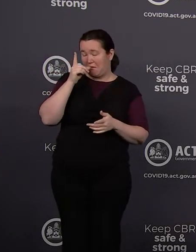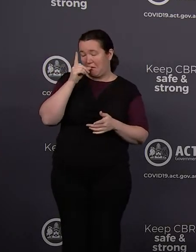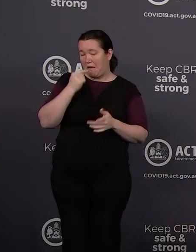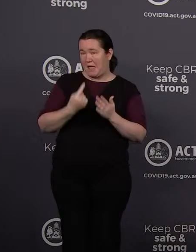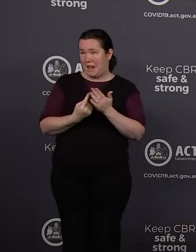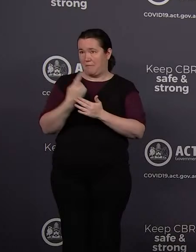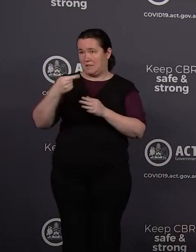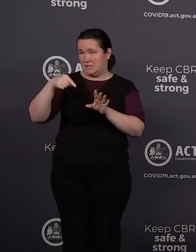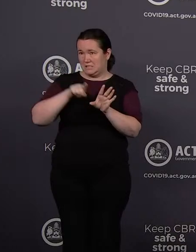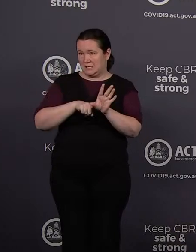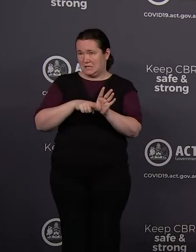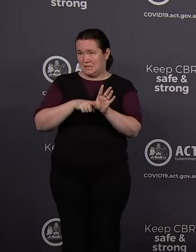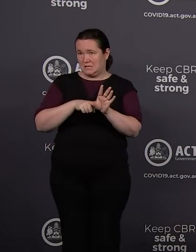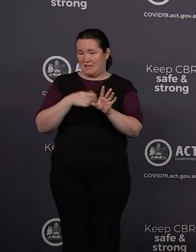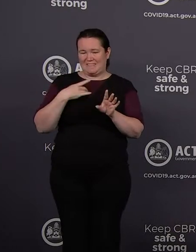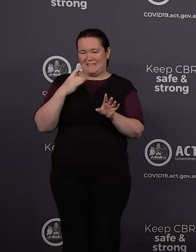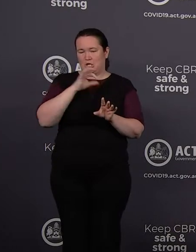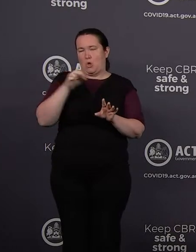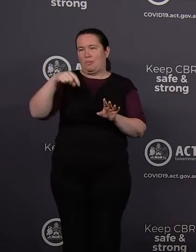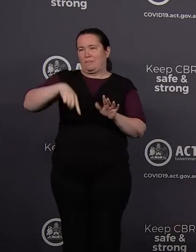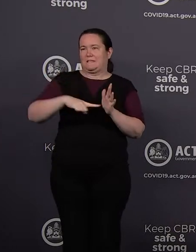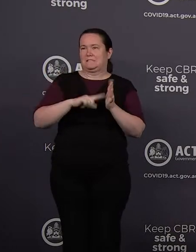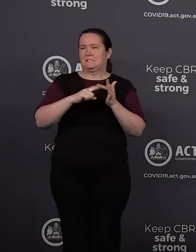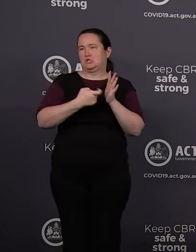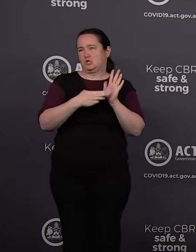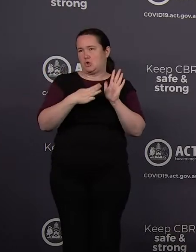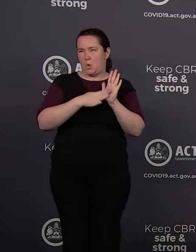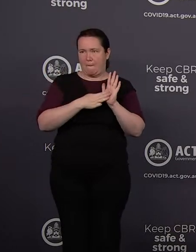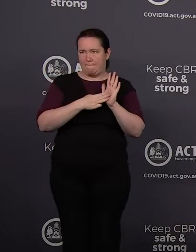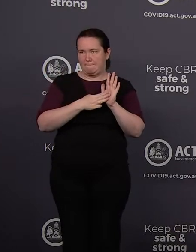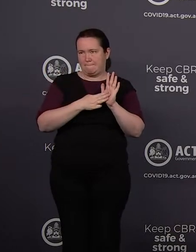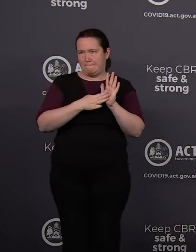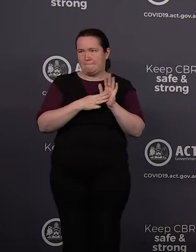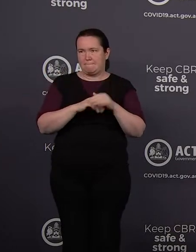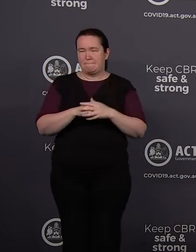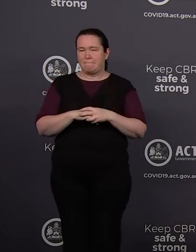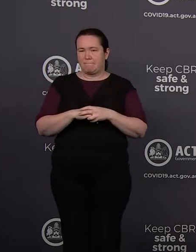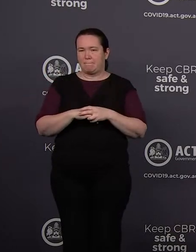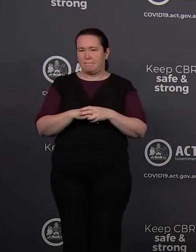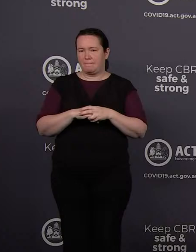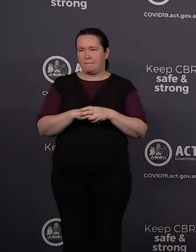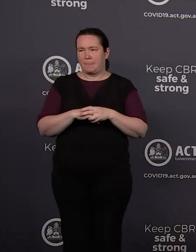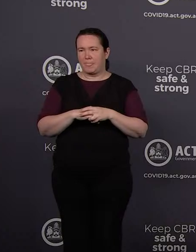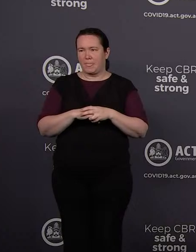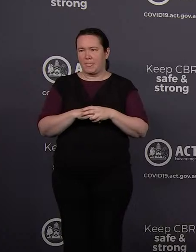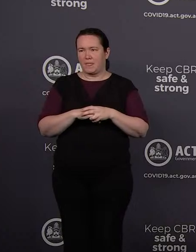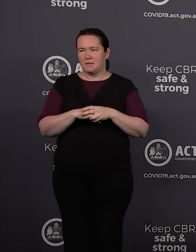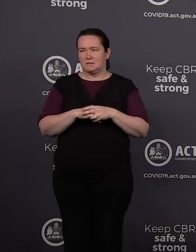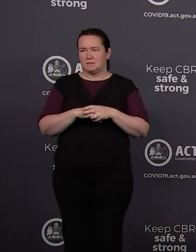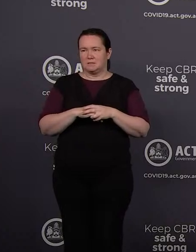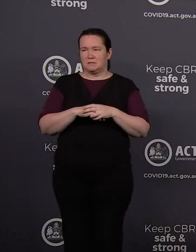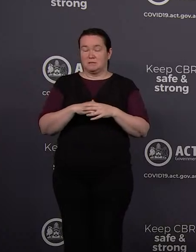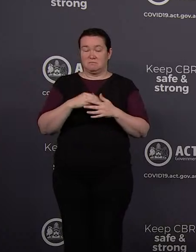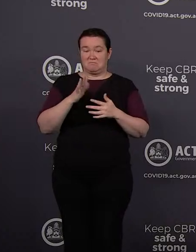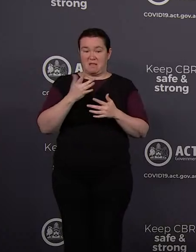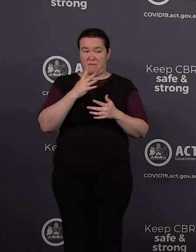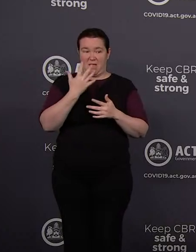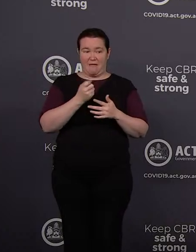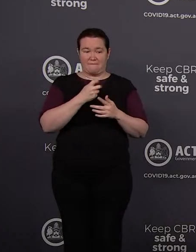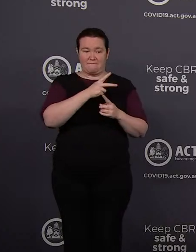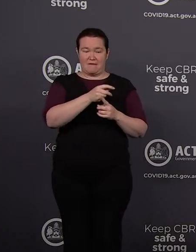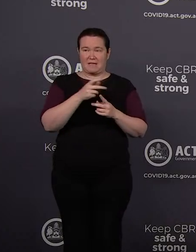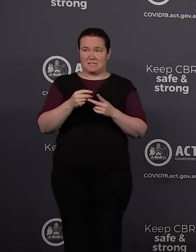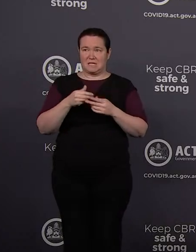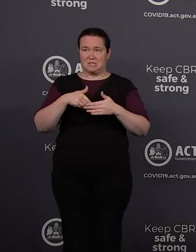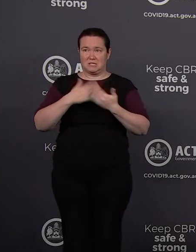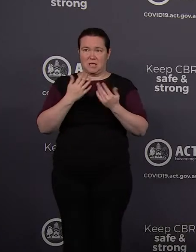it's unlikely this school term. And could you see vaccination days set aside for